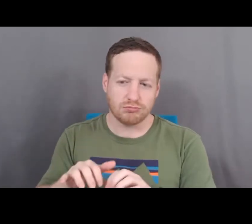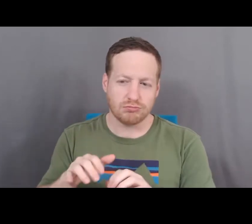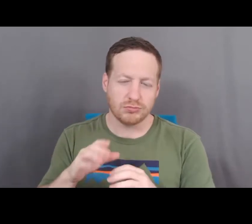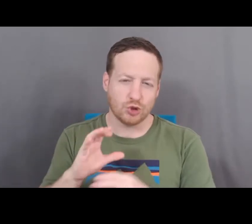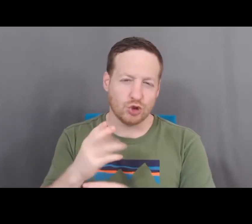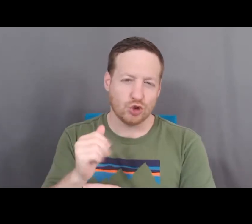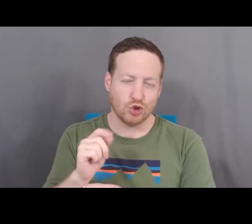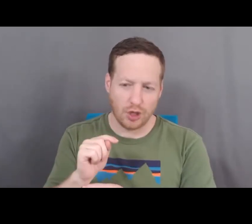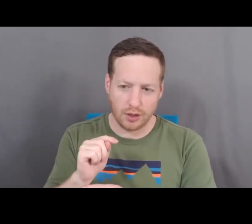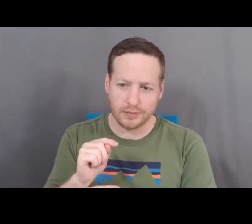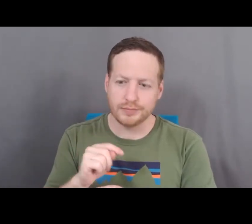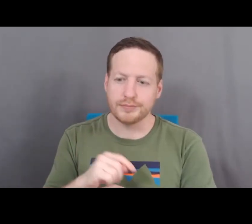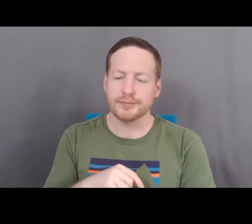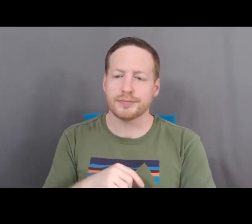So Bumi just shared in the chat,